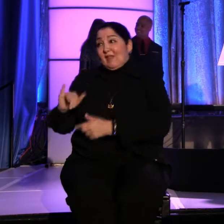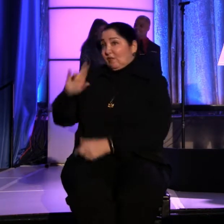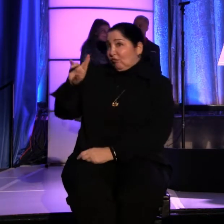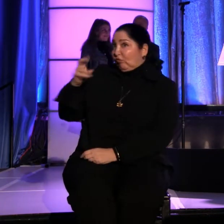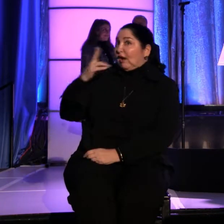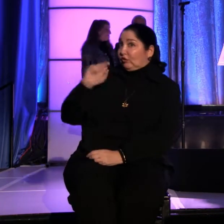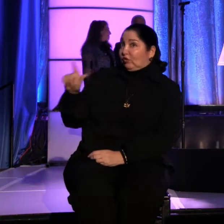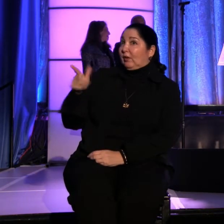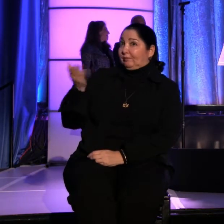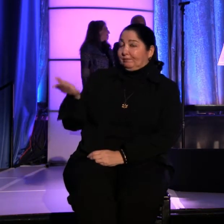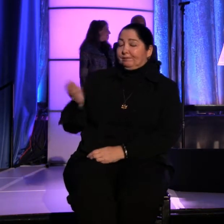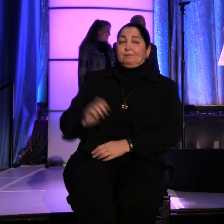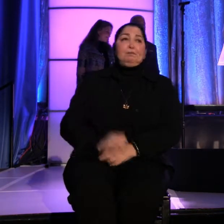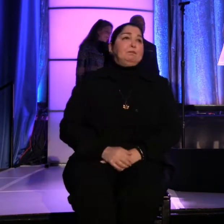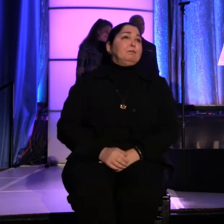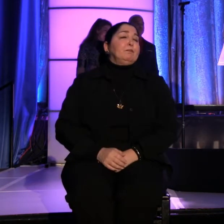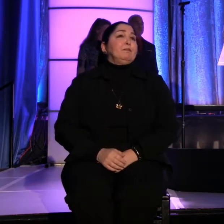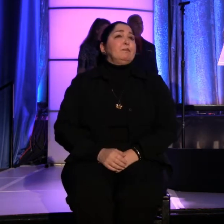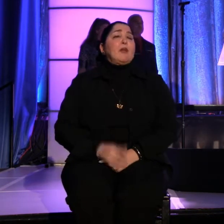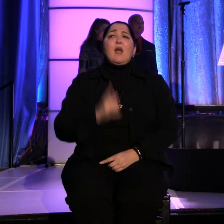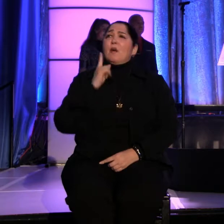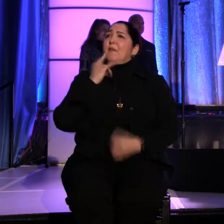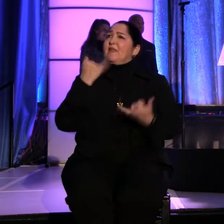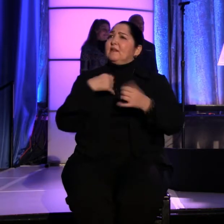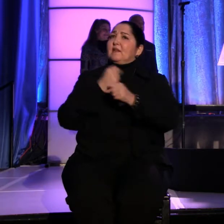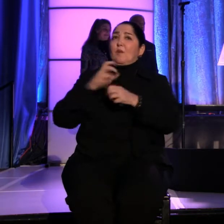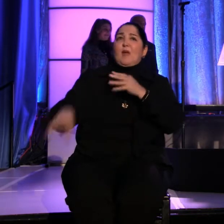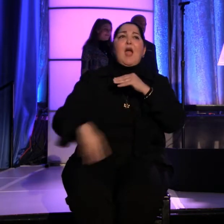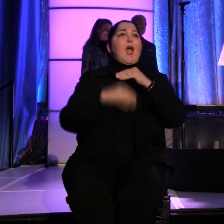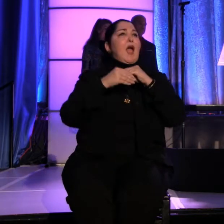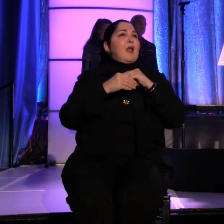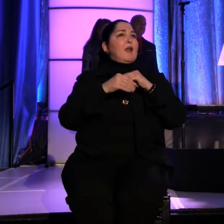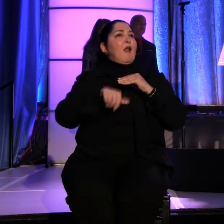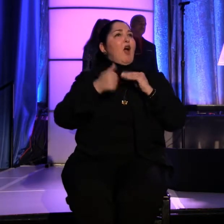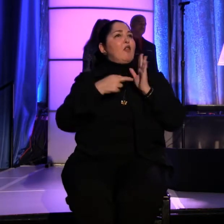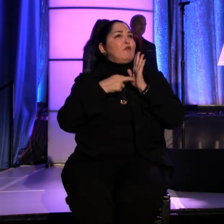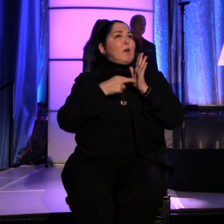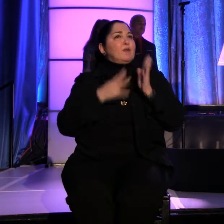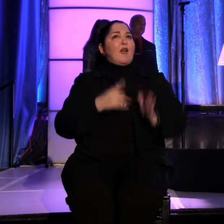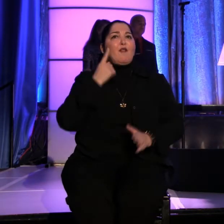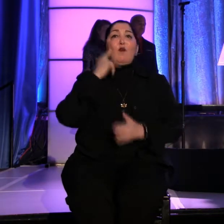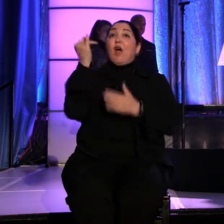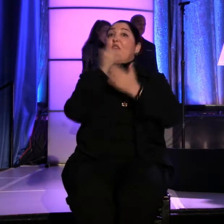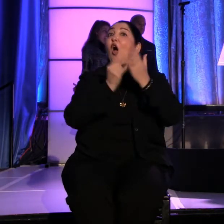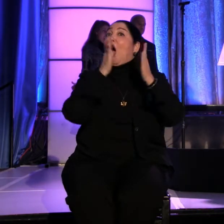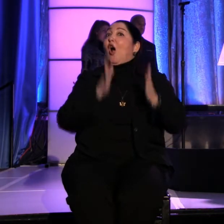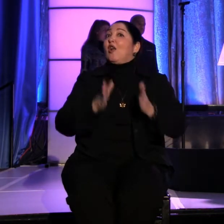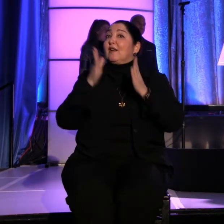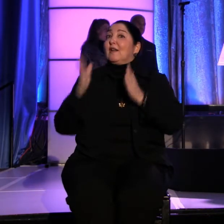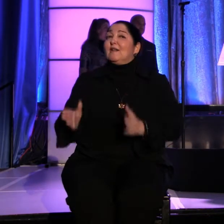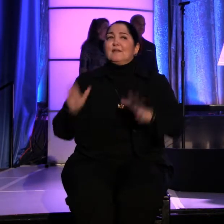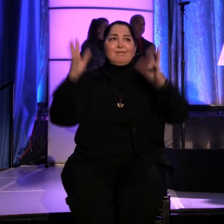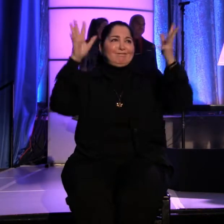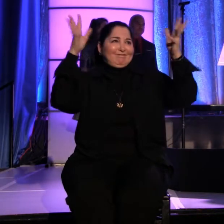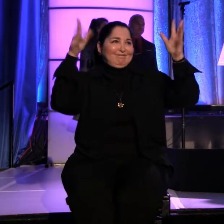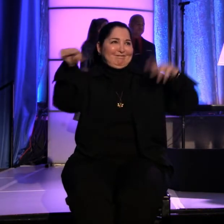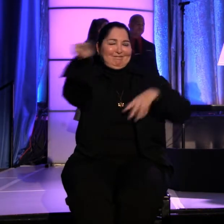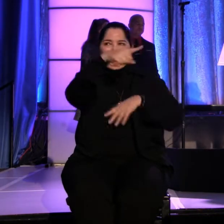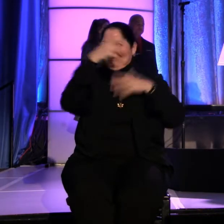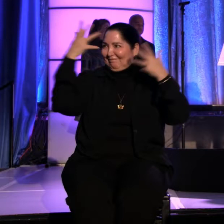Rachel. But this year, we added an artist representative to the mix. We have been so honored